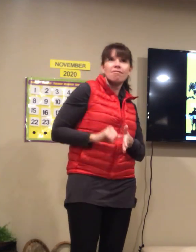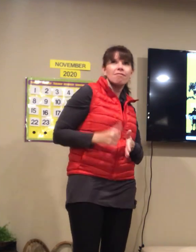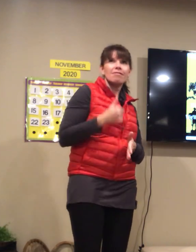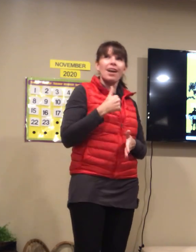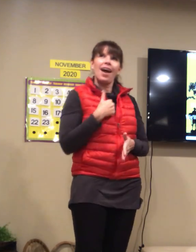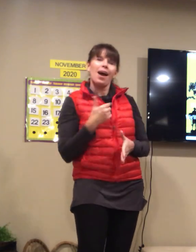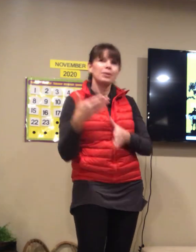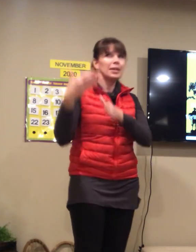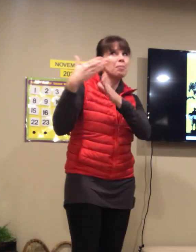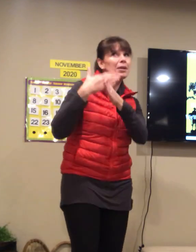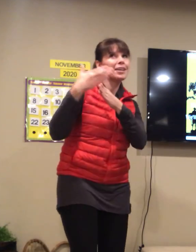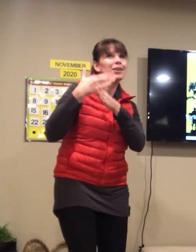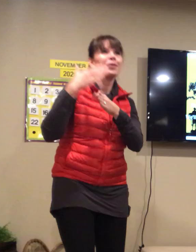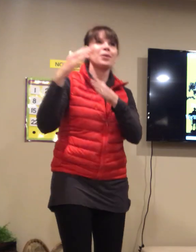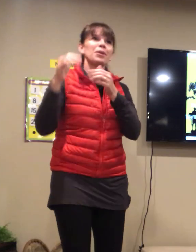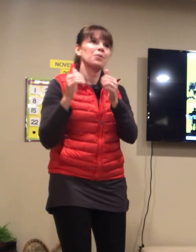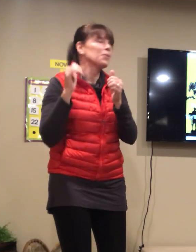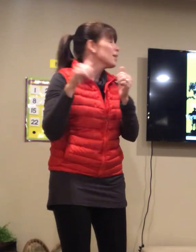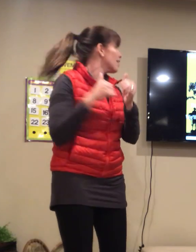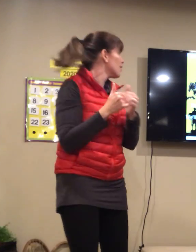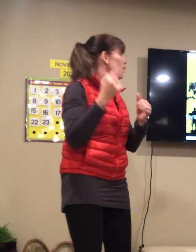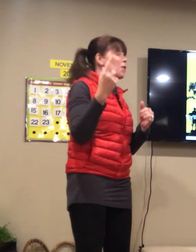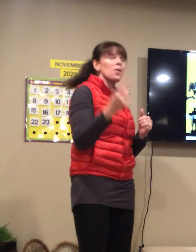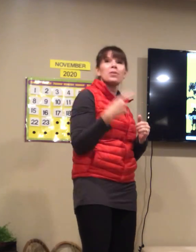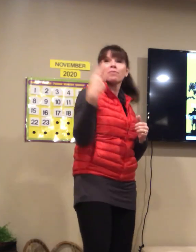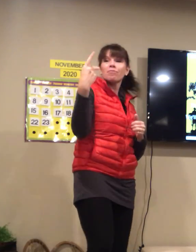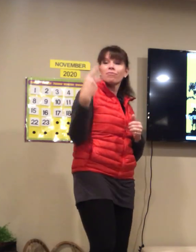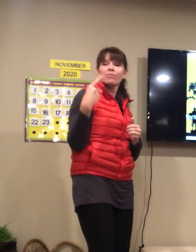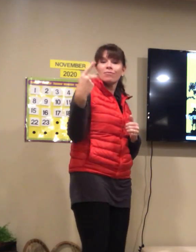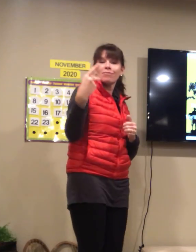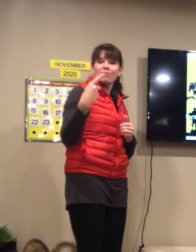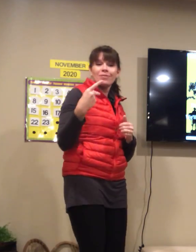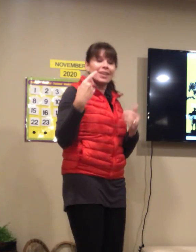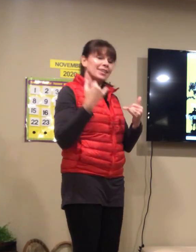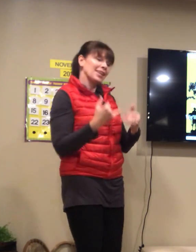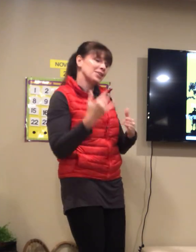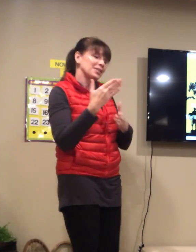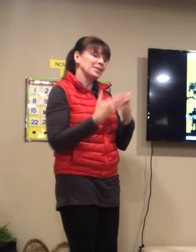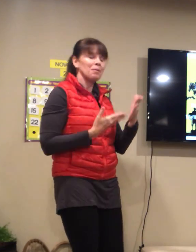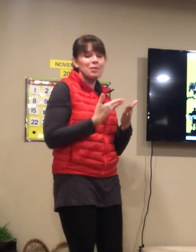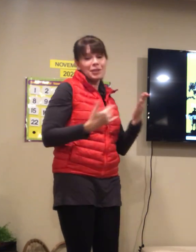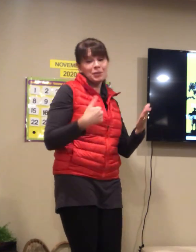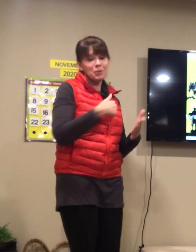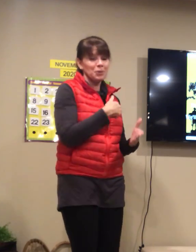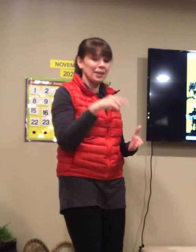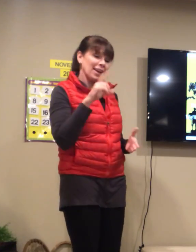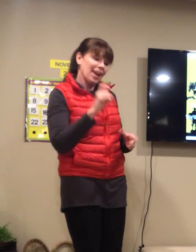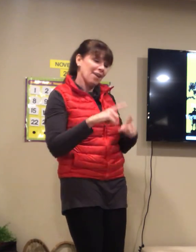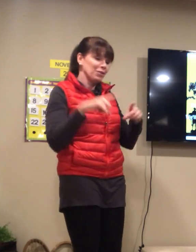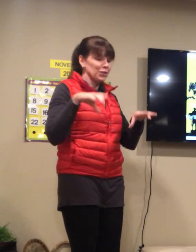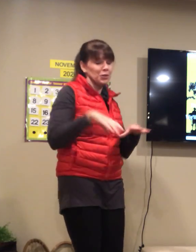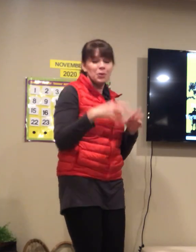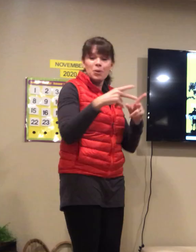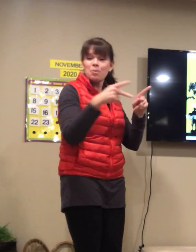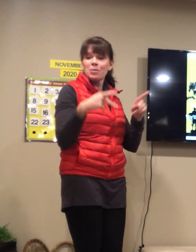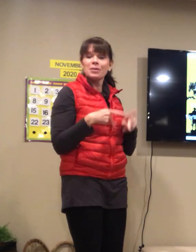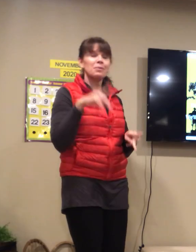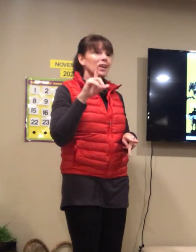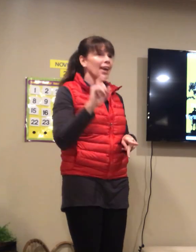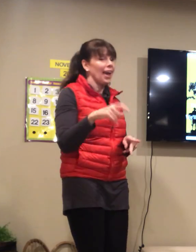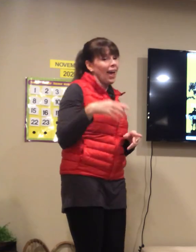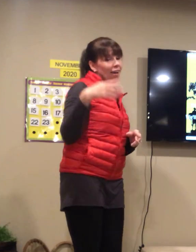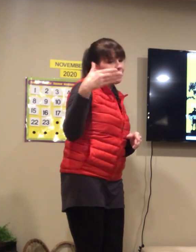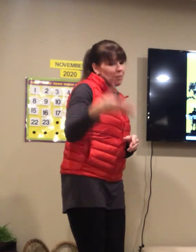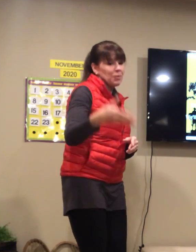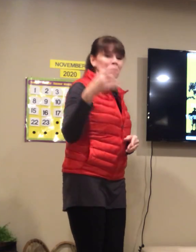in between, with only two, just me and you. Not so many things we got to do. For places we got to be, we'll